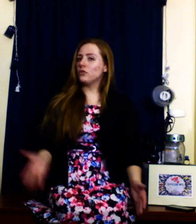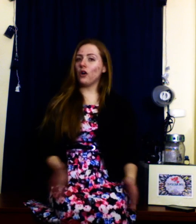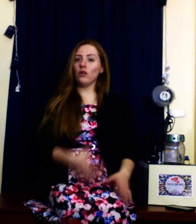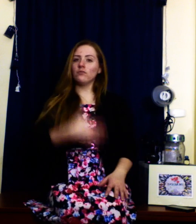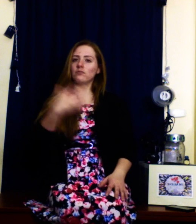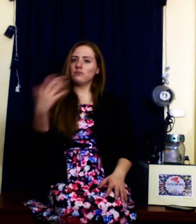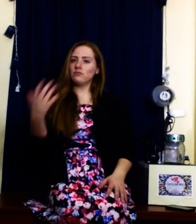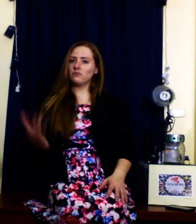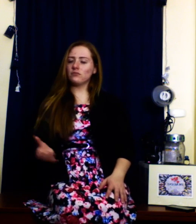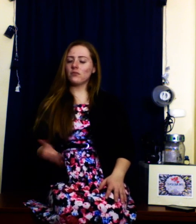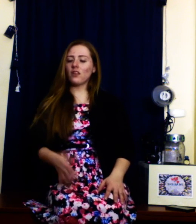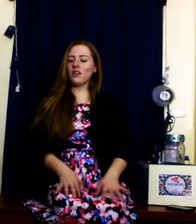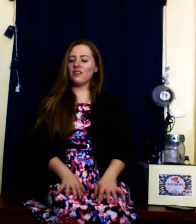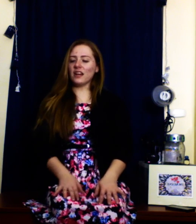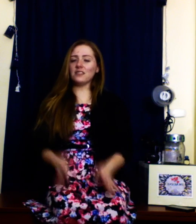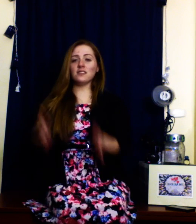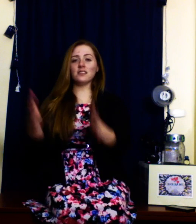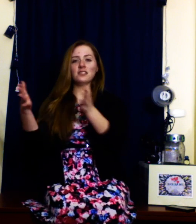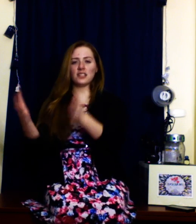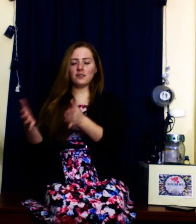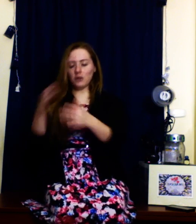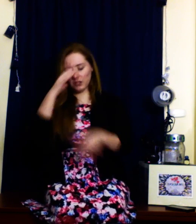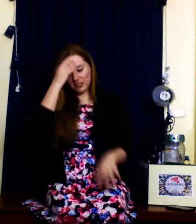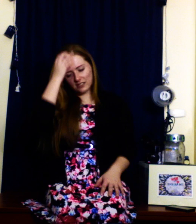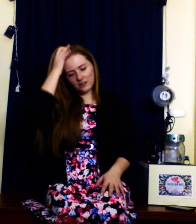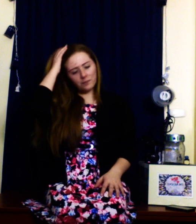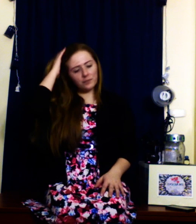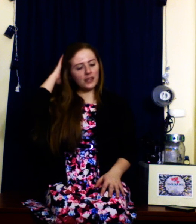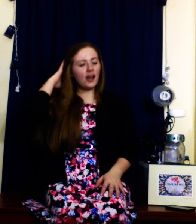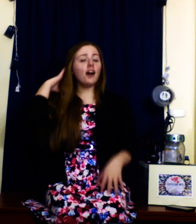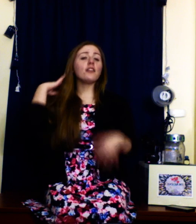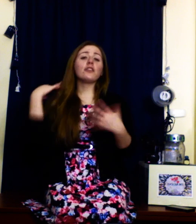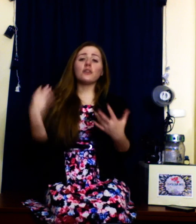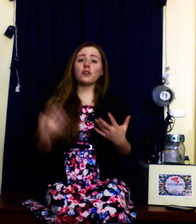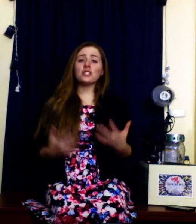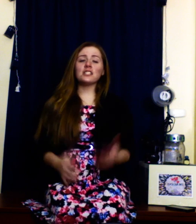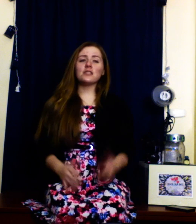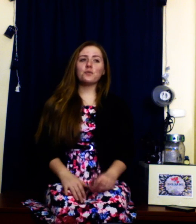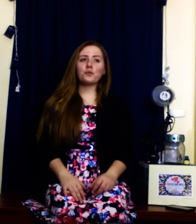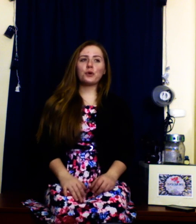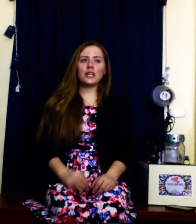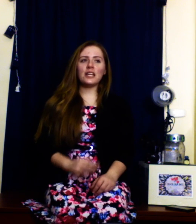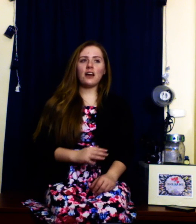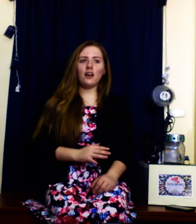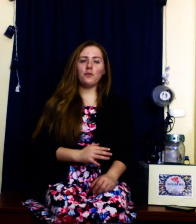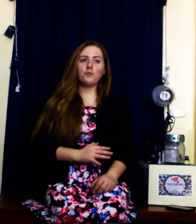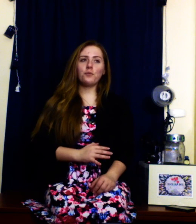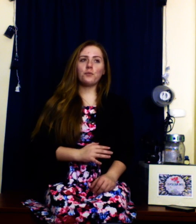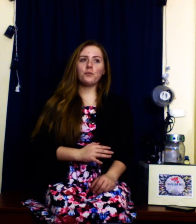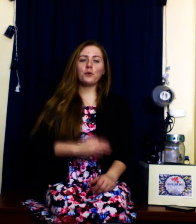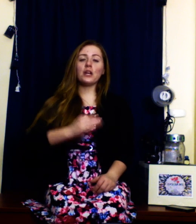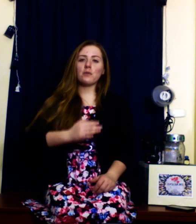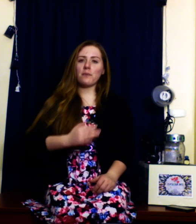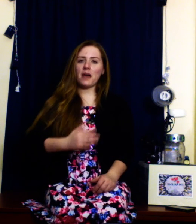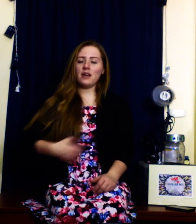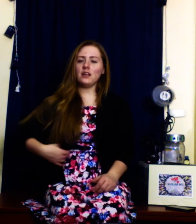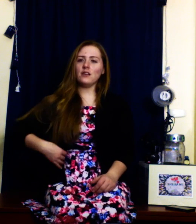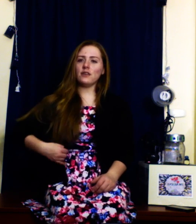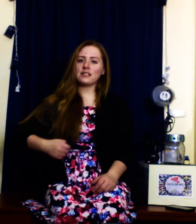So that's the second verse. The third verse is pretty repetitive, except for